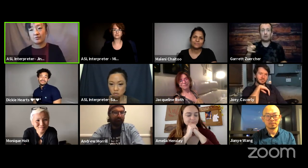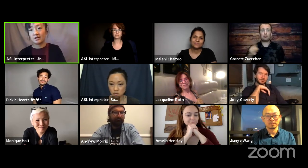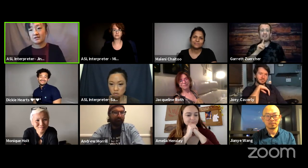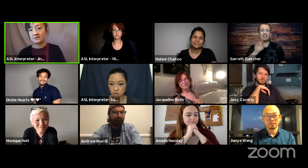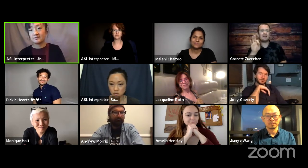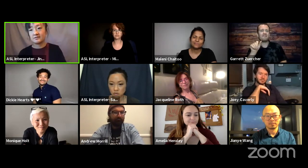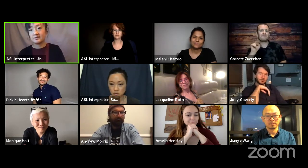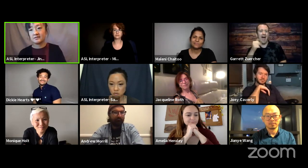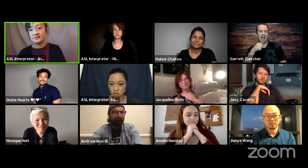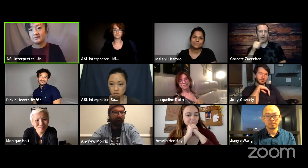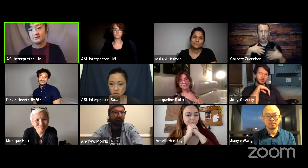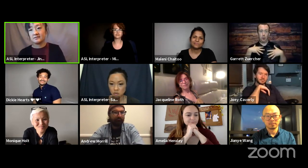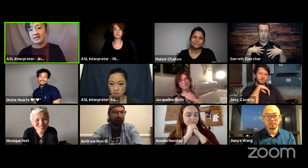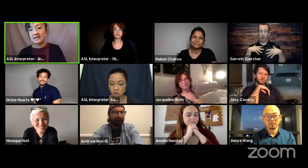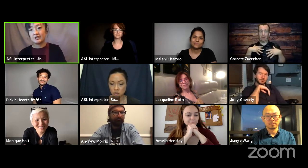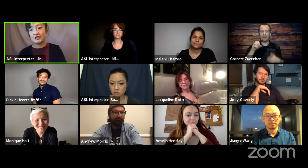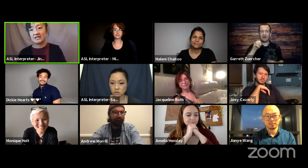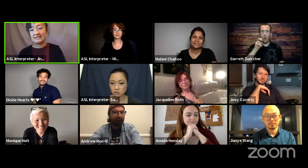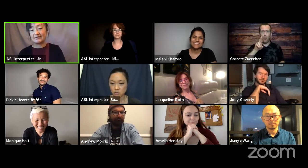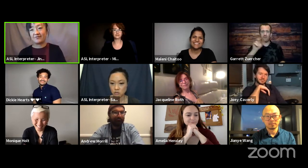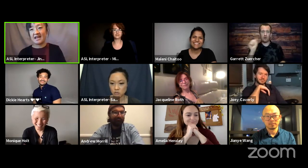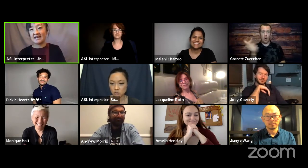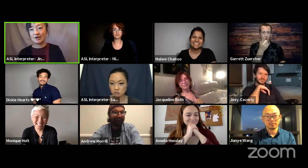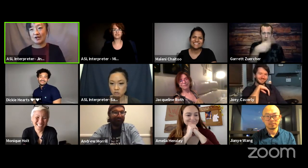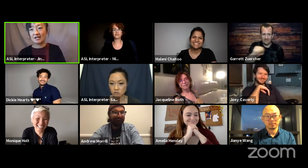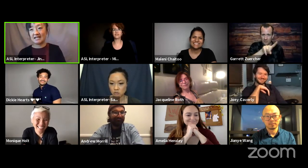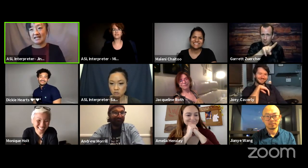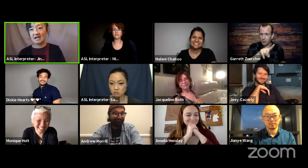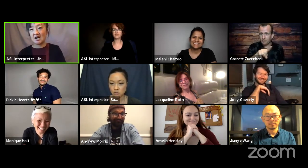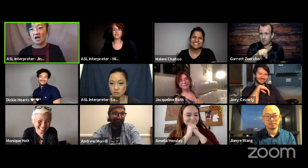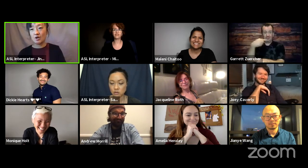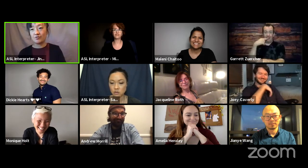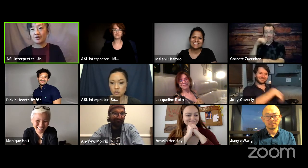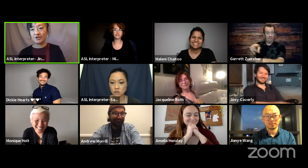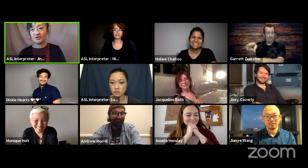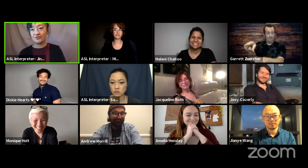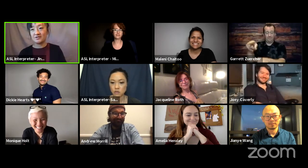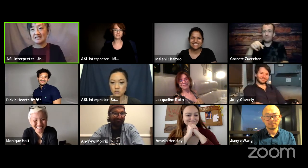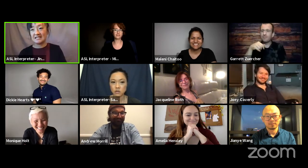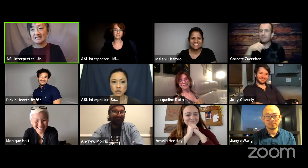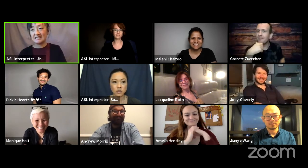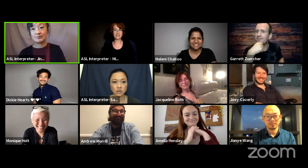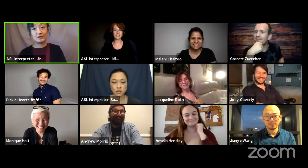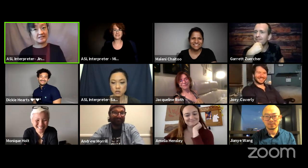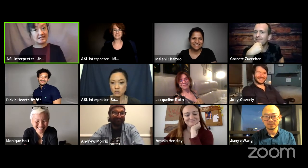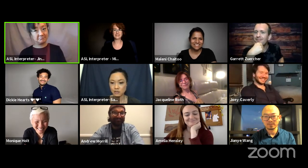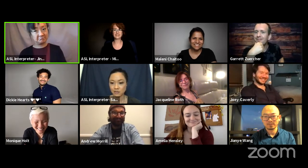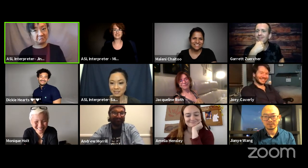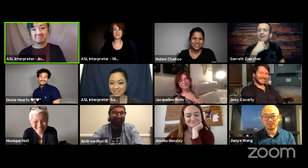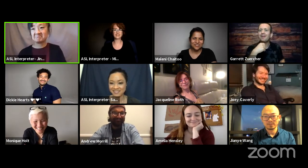work. And she is fangirling all over you. That's what she said.